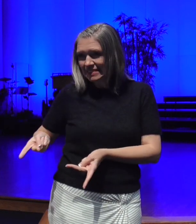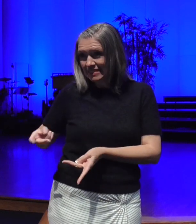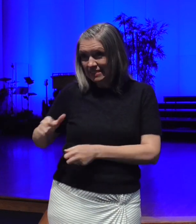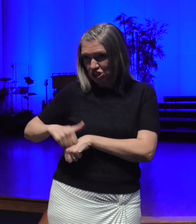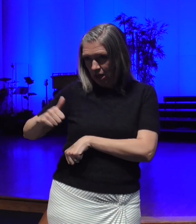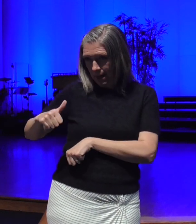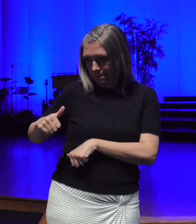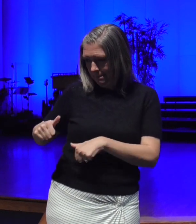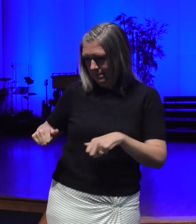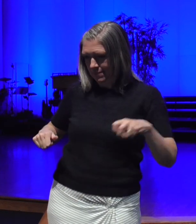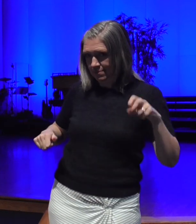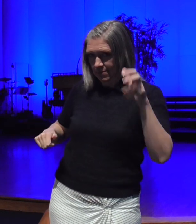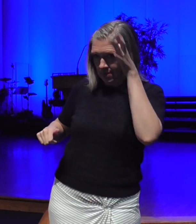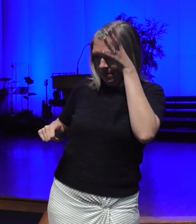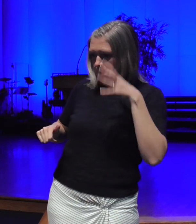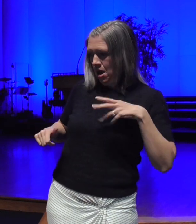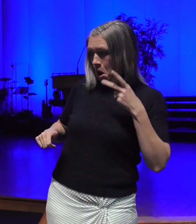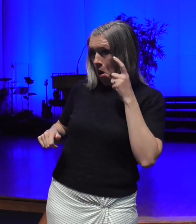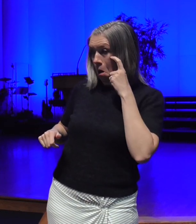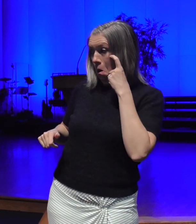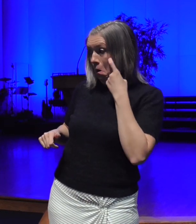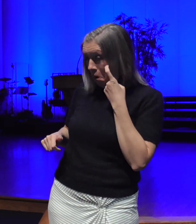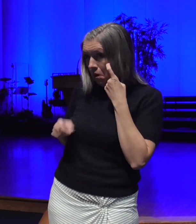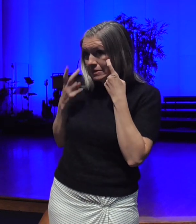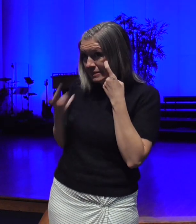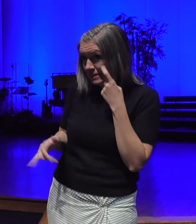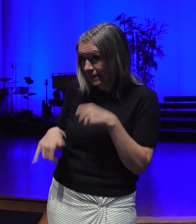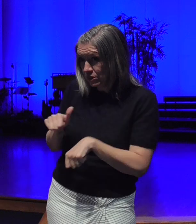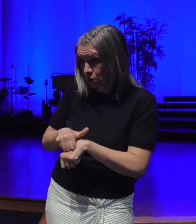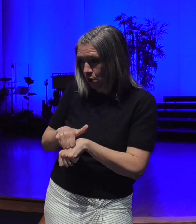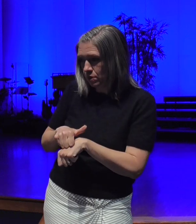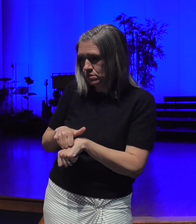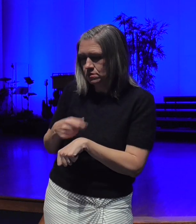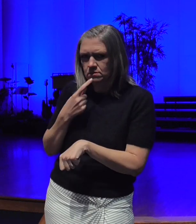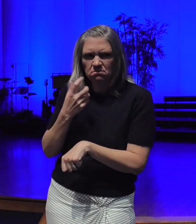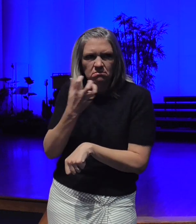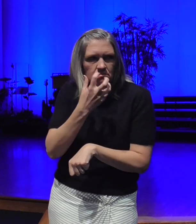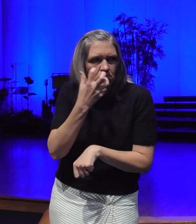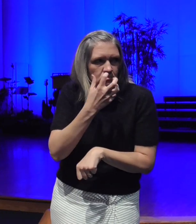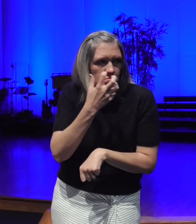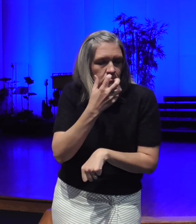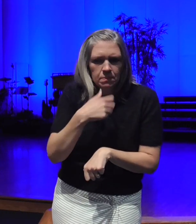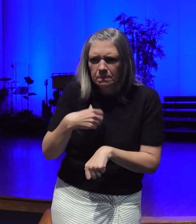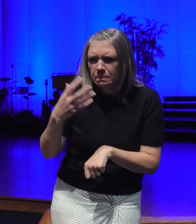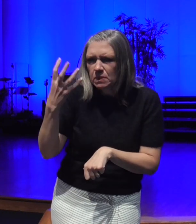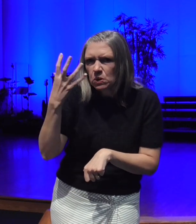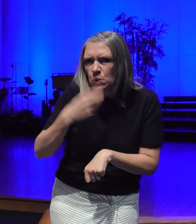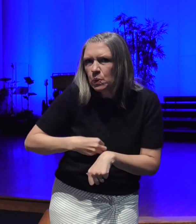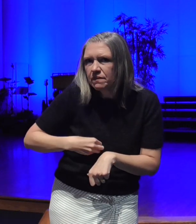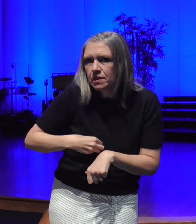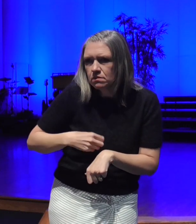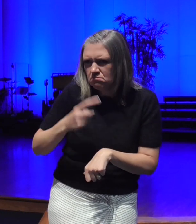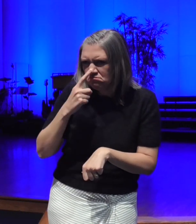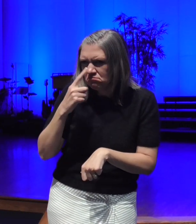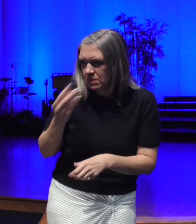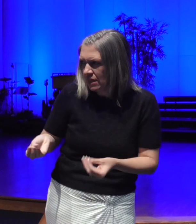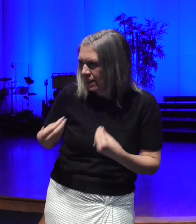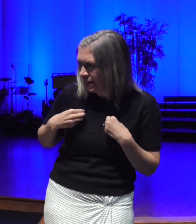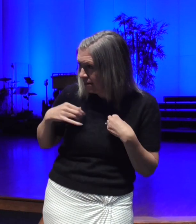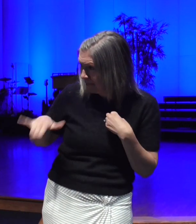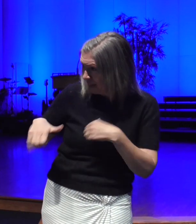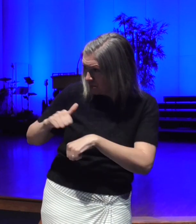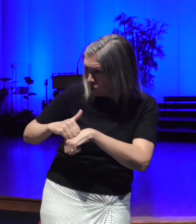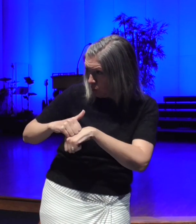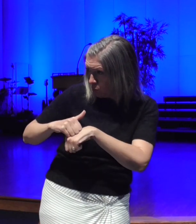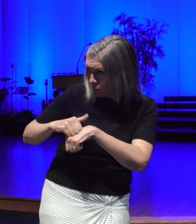traveler sees that stone in her bag. And he says, "Oh my gosh, that's beautiful. Will you give me that